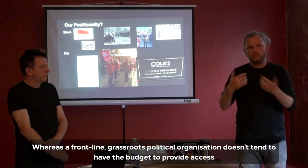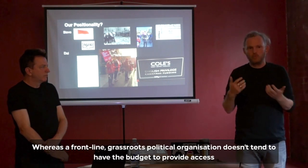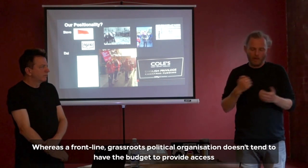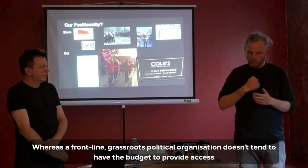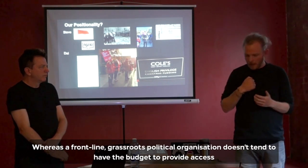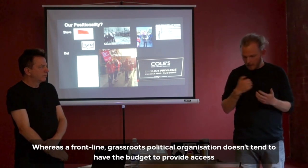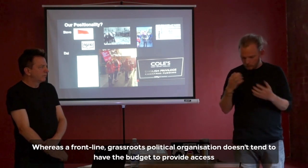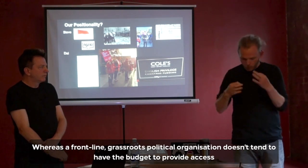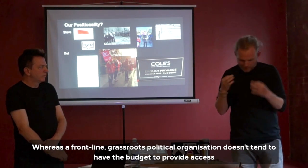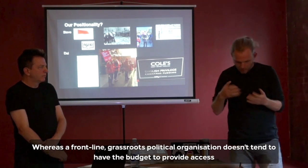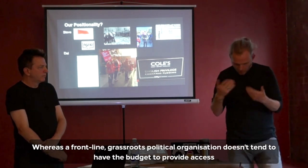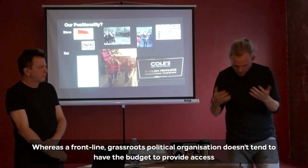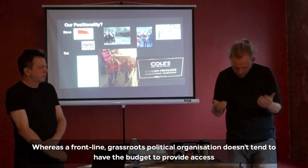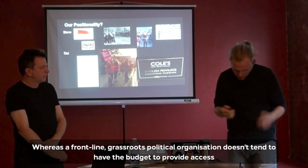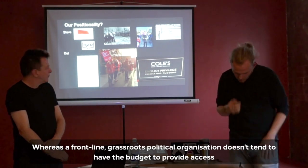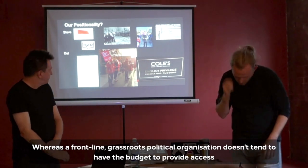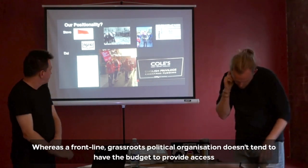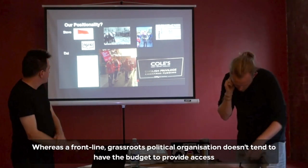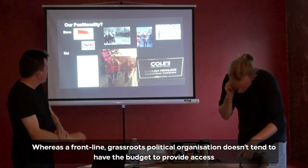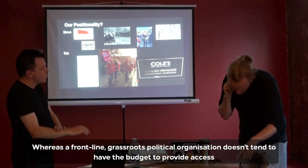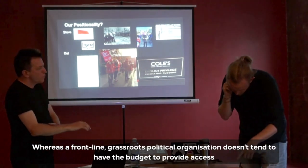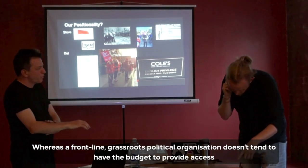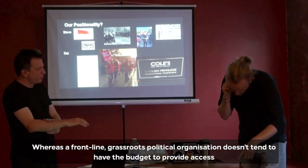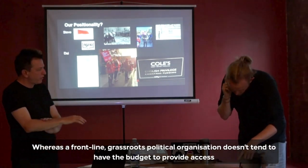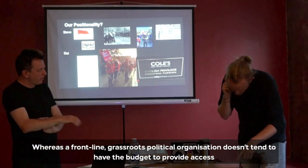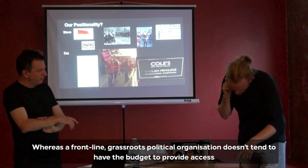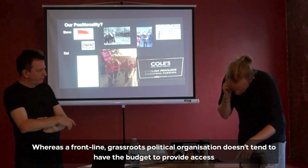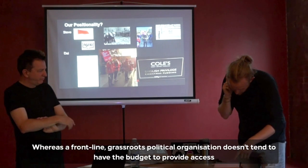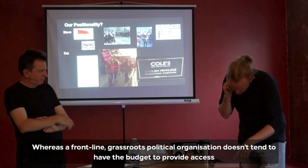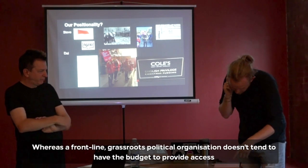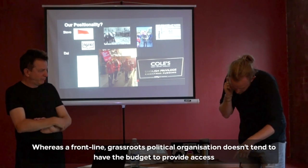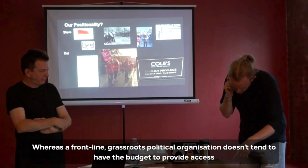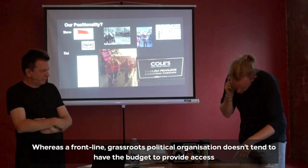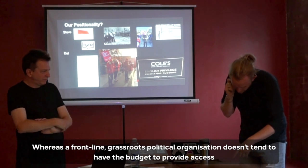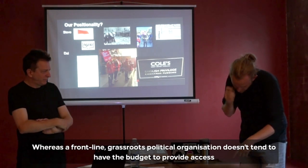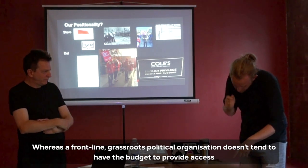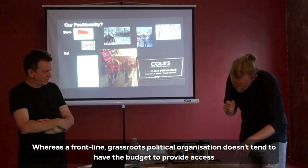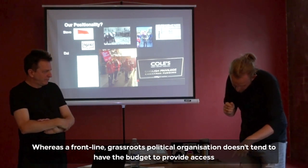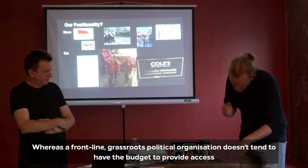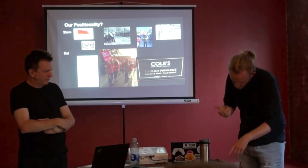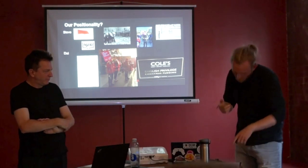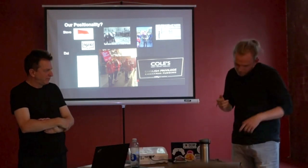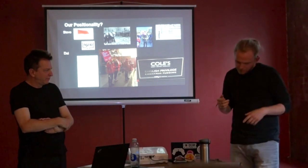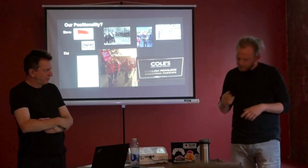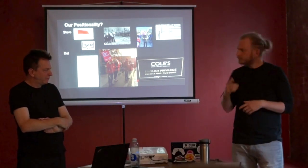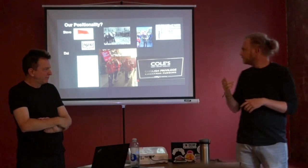frontline grassroots political organisation doesn't tend to have the budget to provide